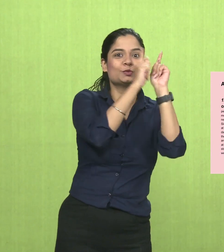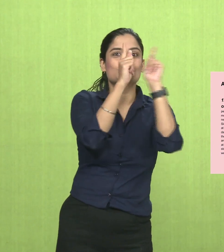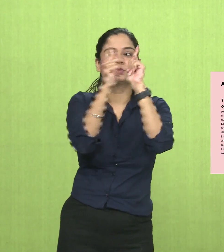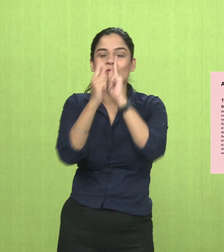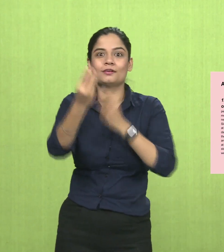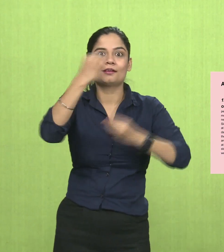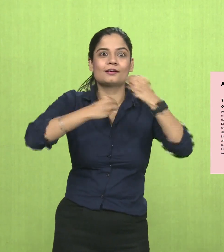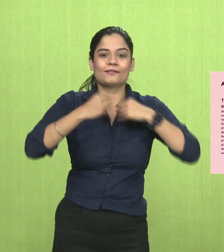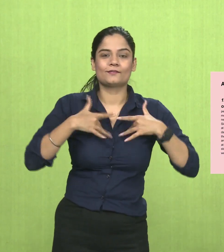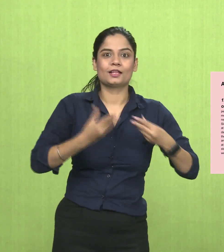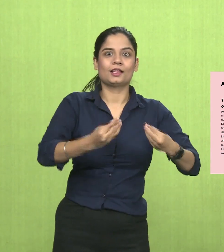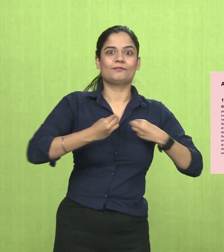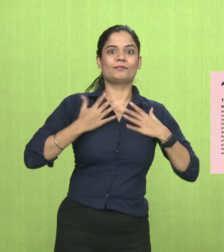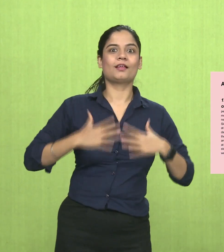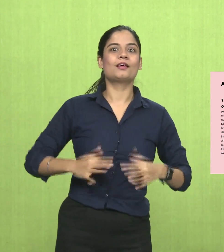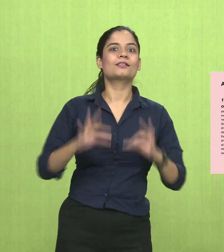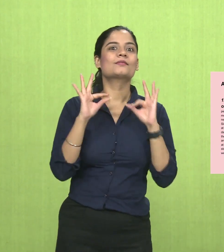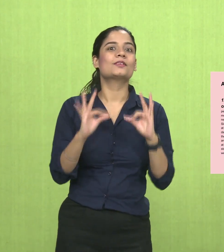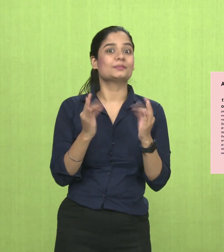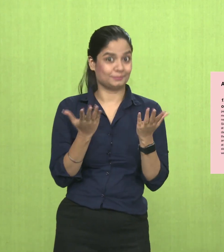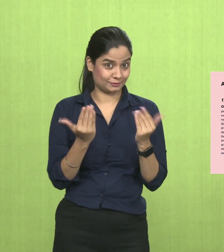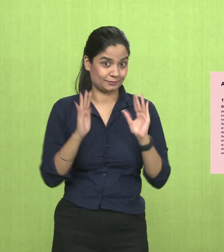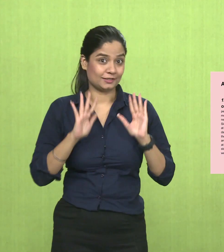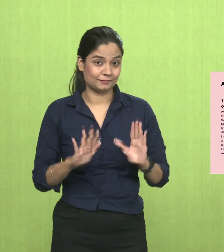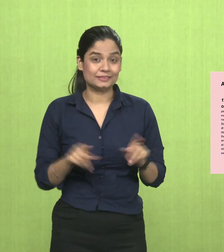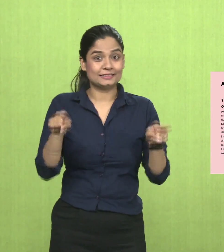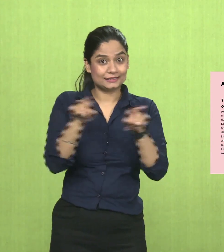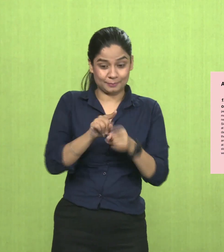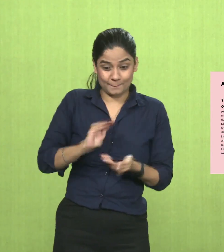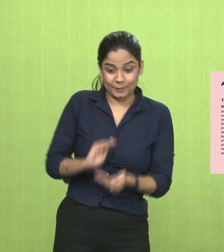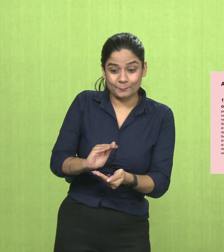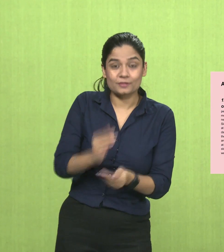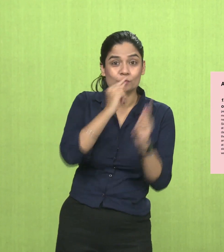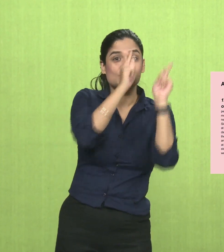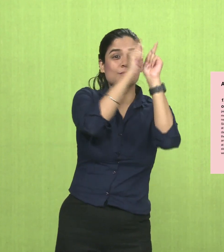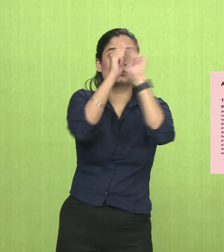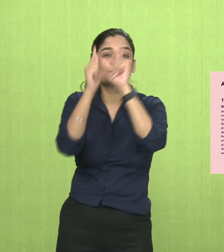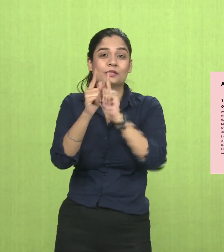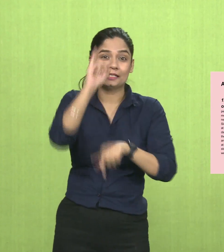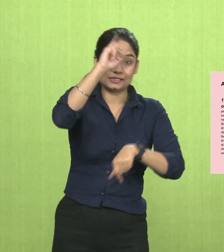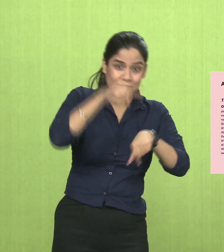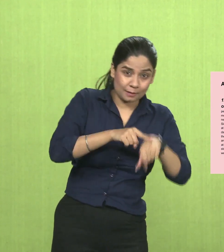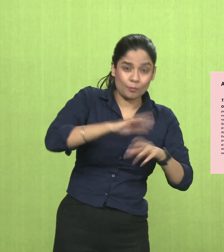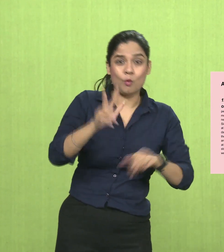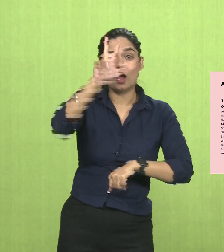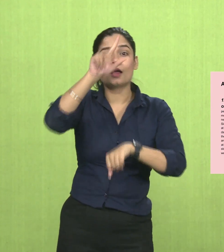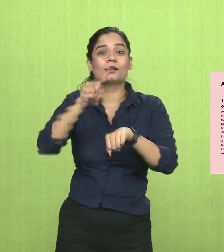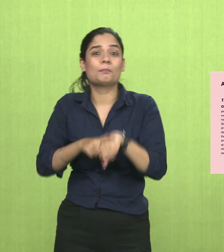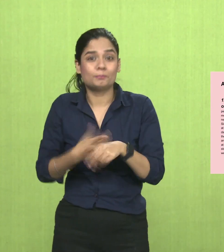eat smaller meals 6 to 8 times a day. Similarly, babies, they need 6 to 8